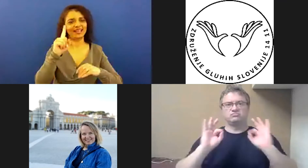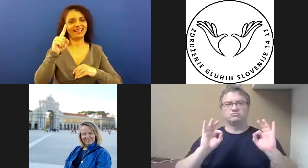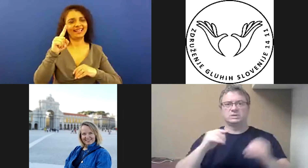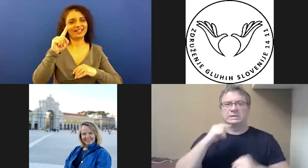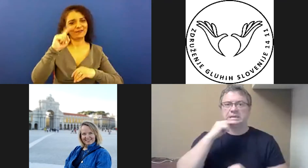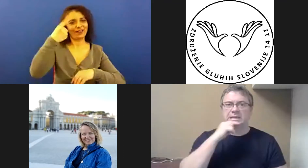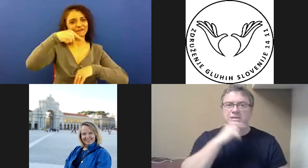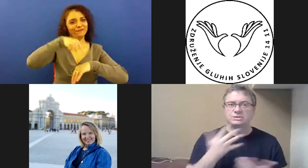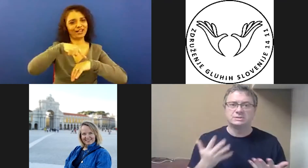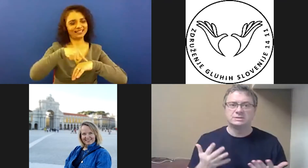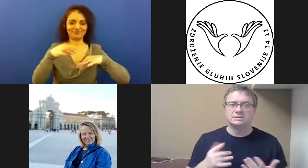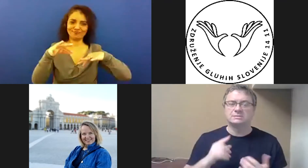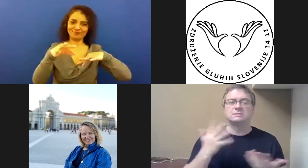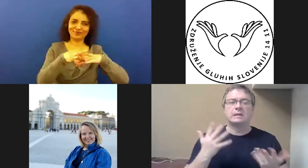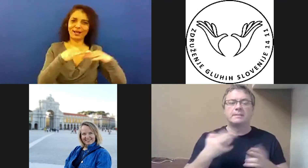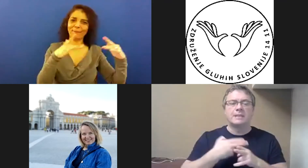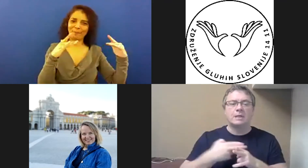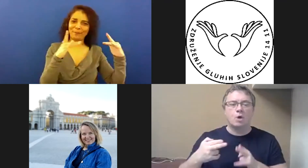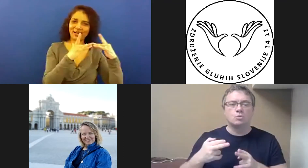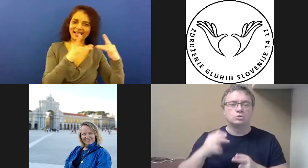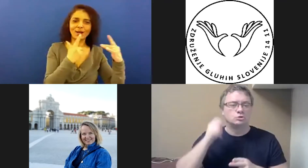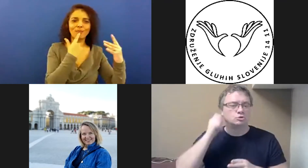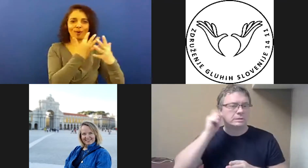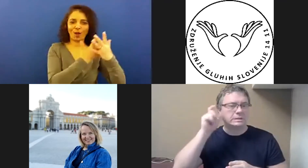You have to get married, and on the wedding night,